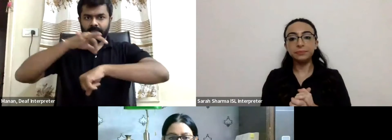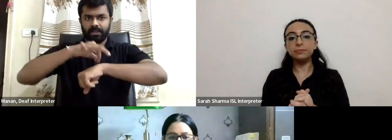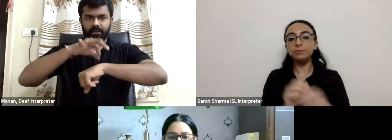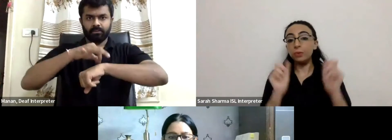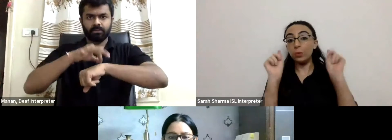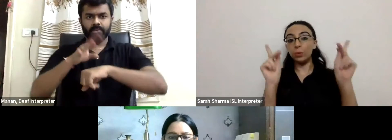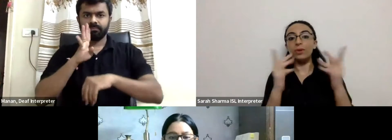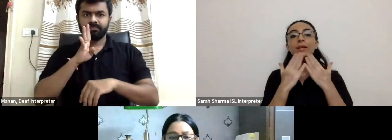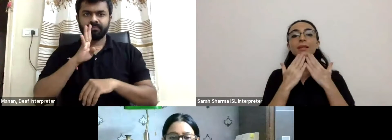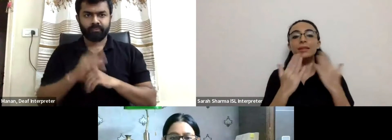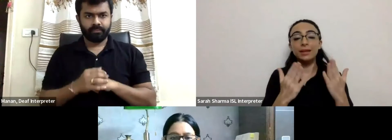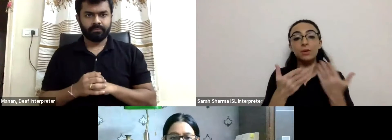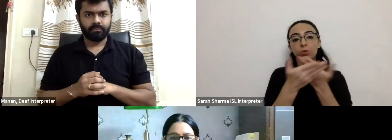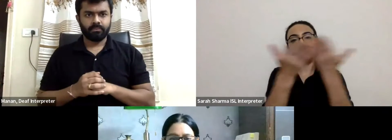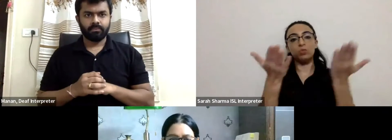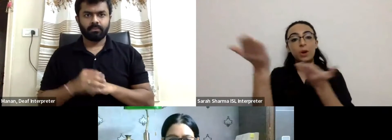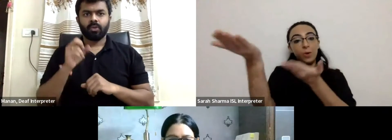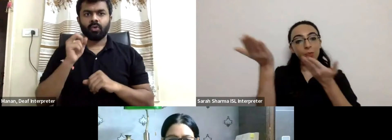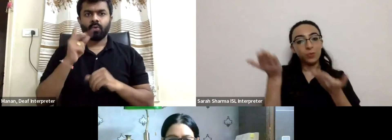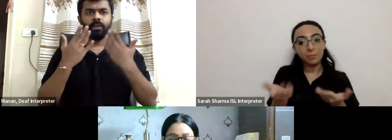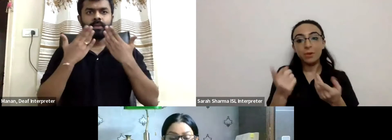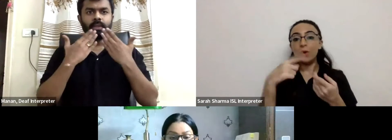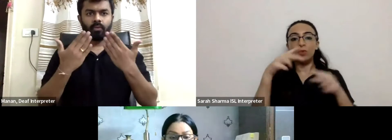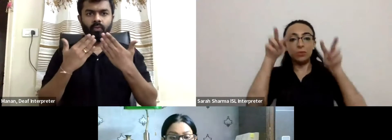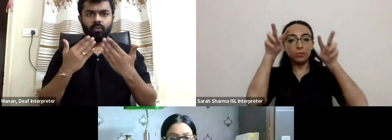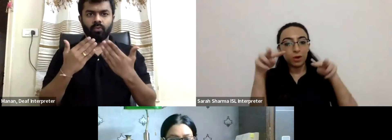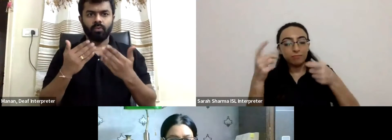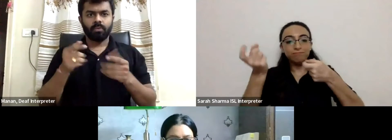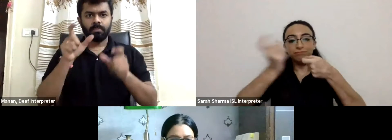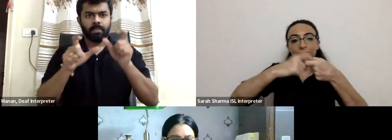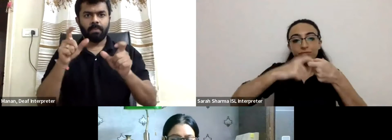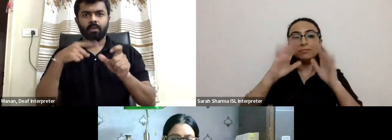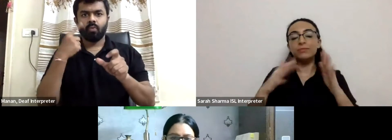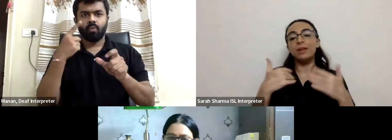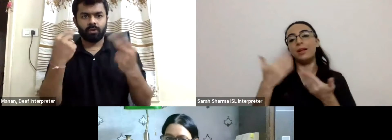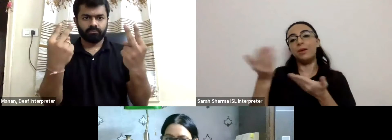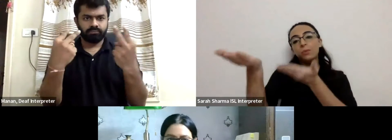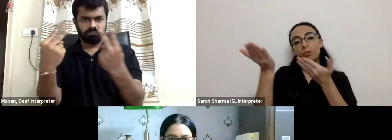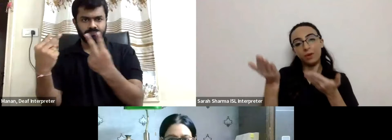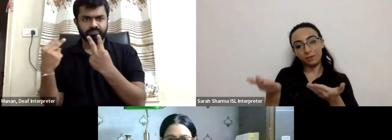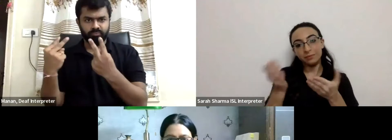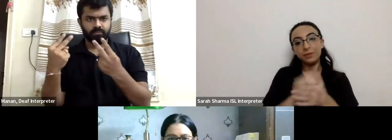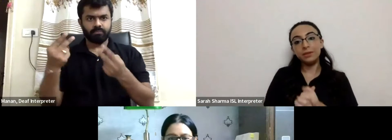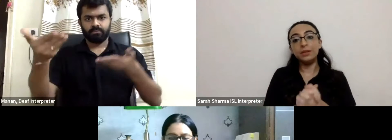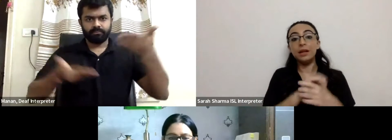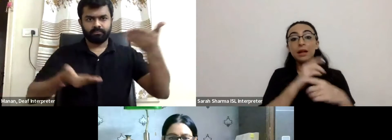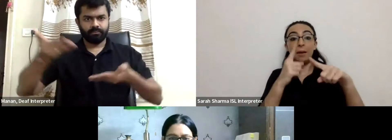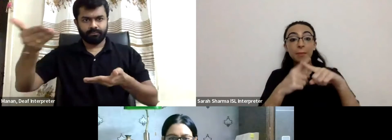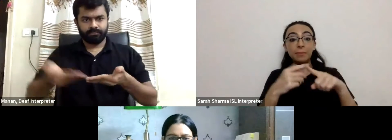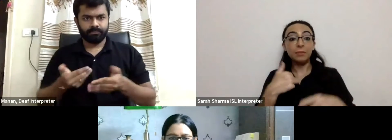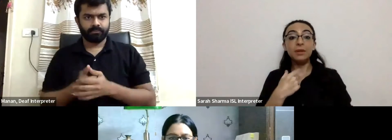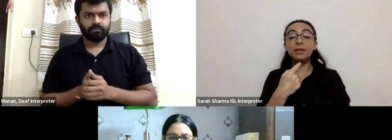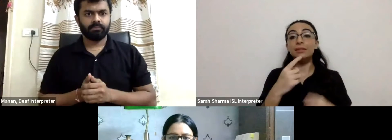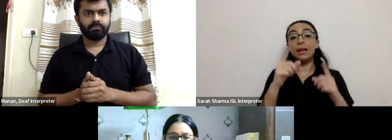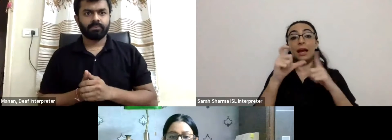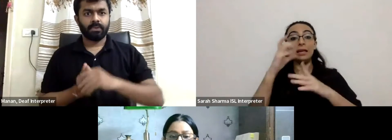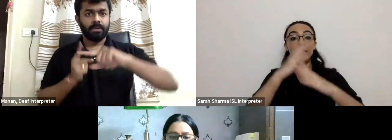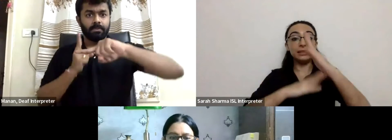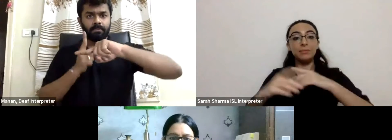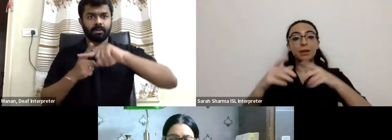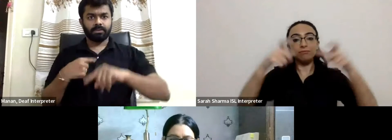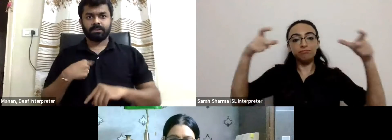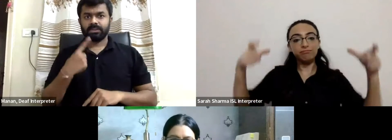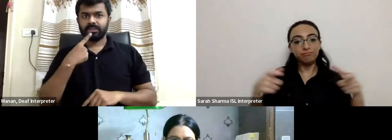A very warm welcome to everybody who is logged in, and my compliments for Indian Disability Forum and